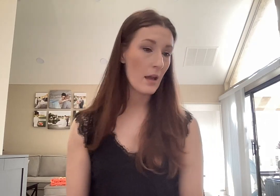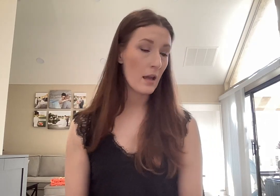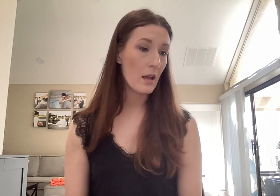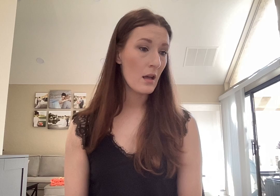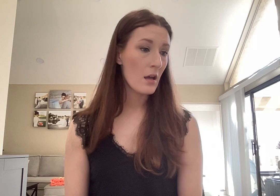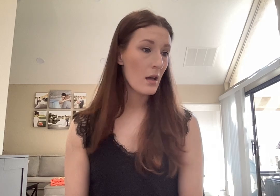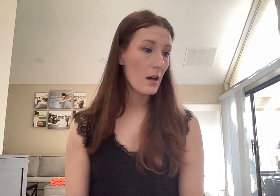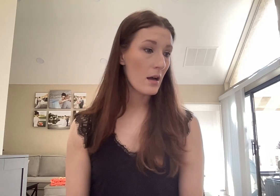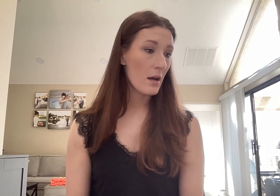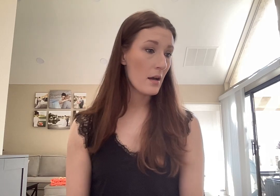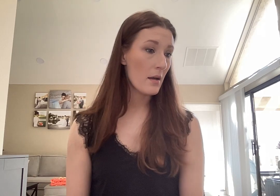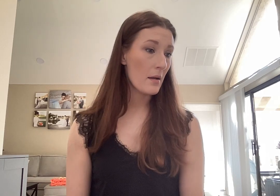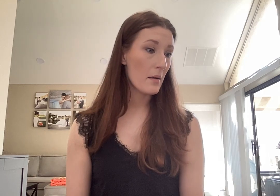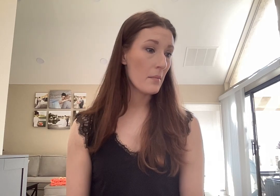Okay.